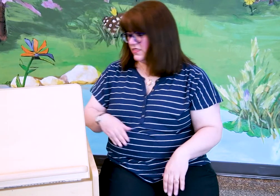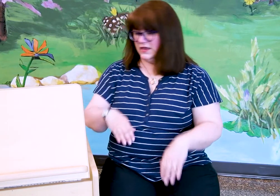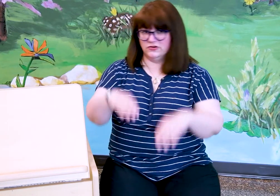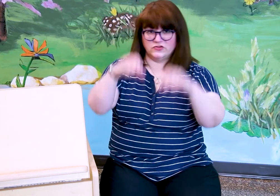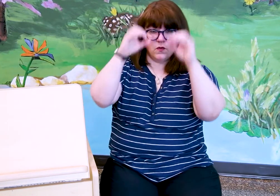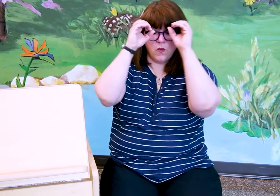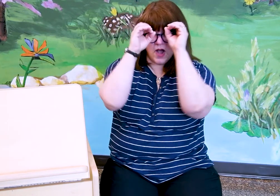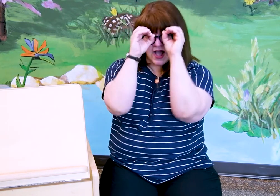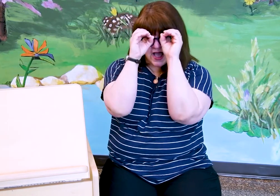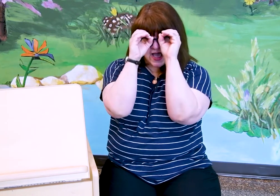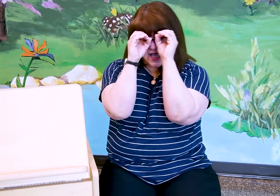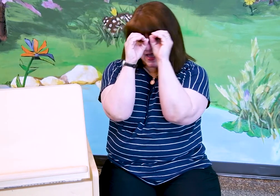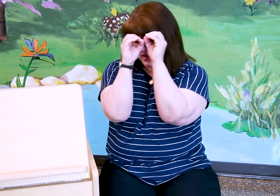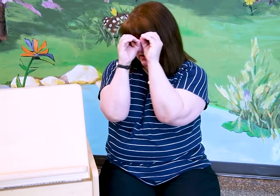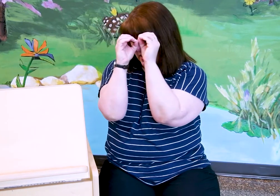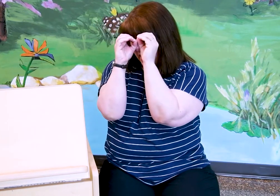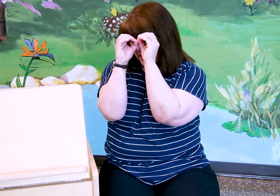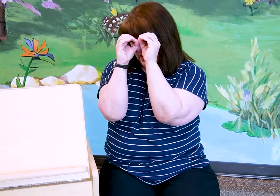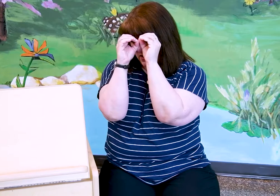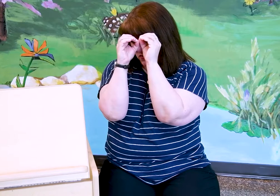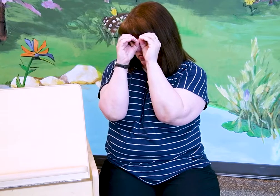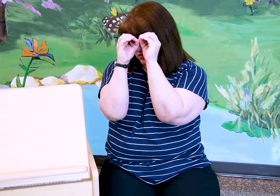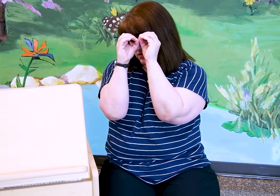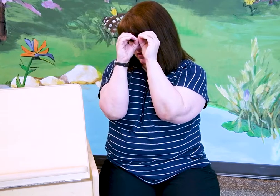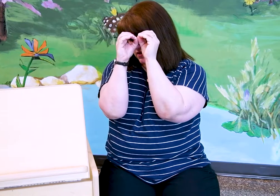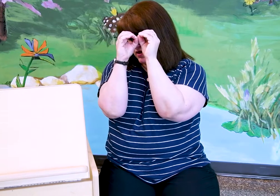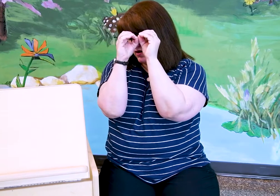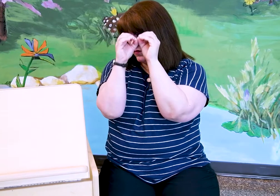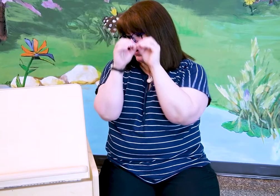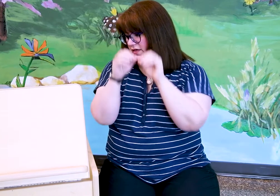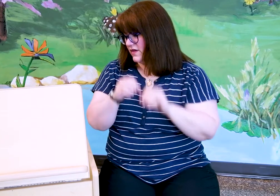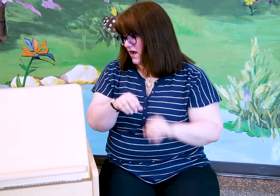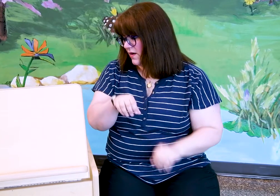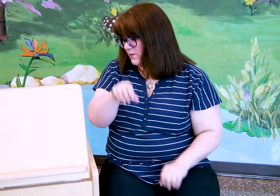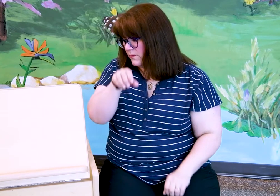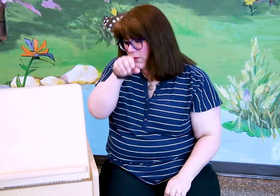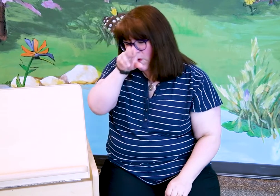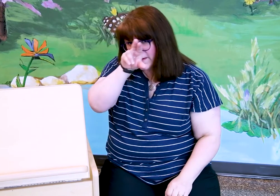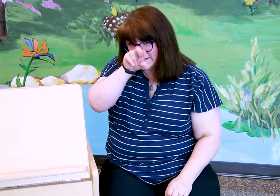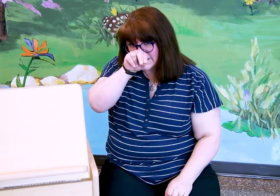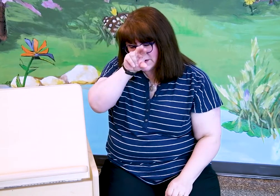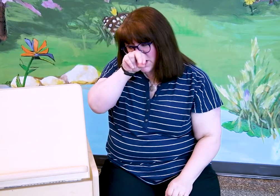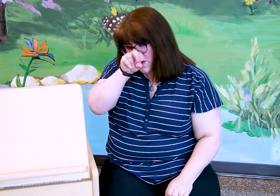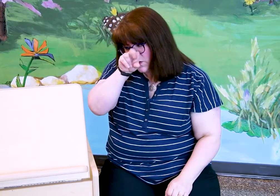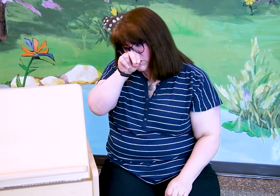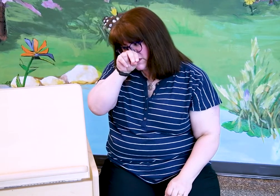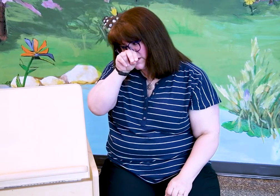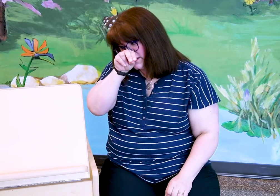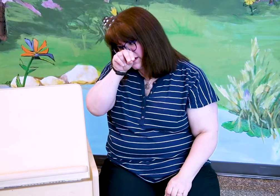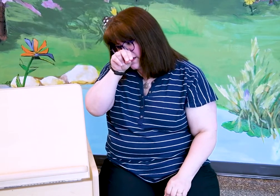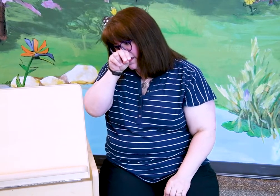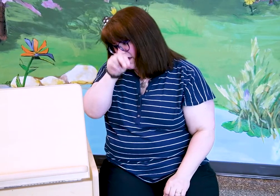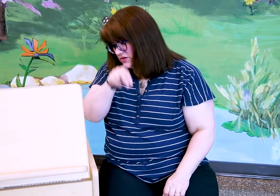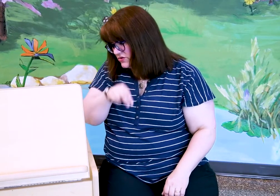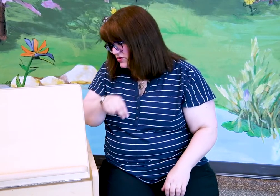There's a wide-eyed owl with a pointed nose,